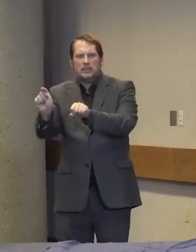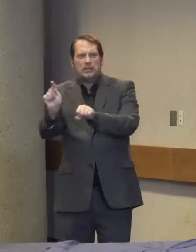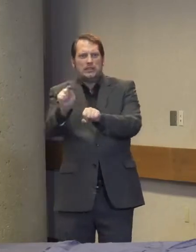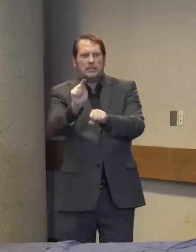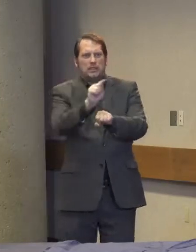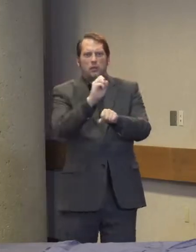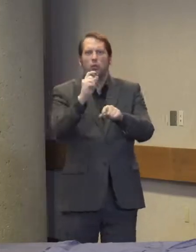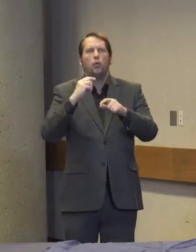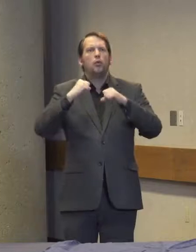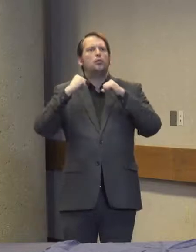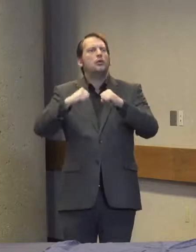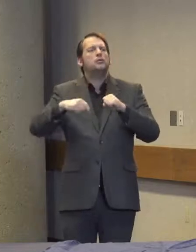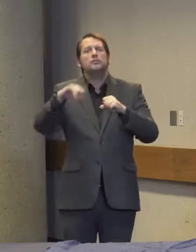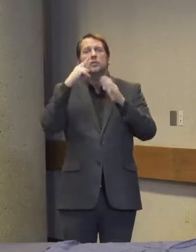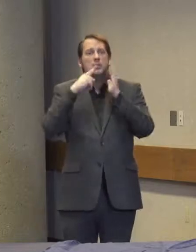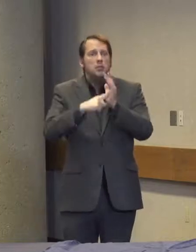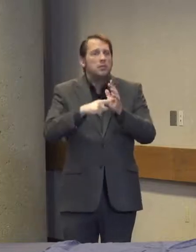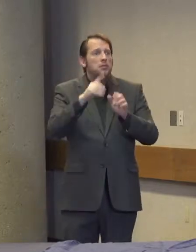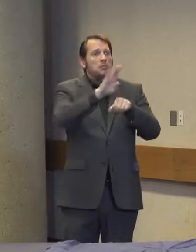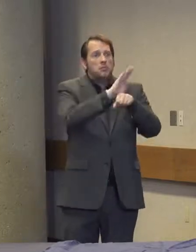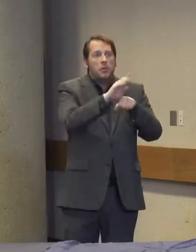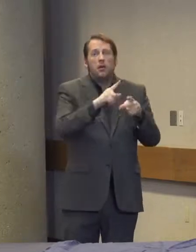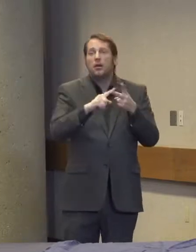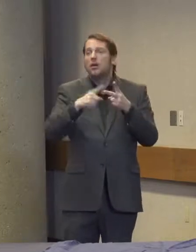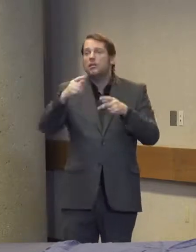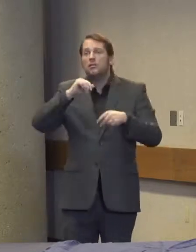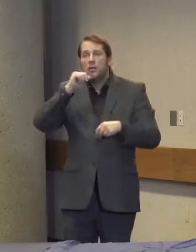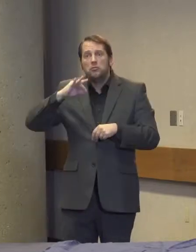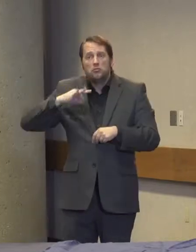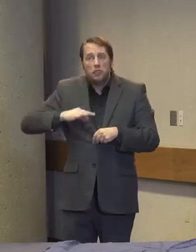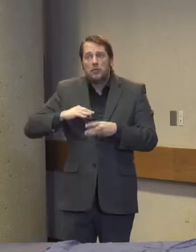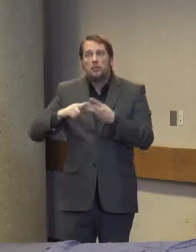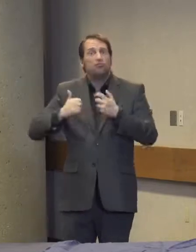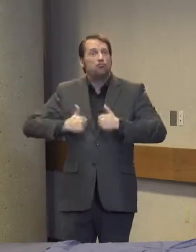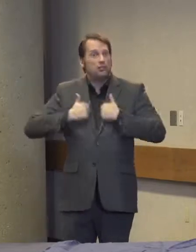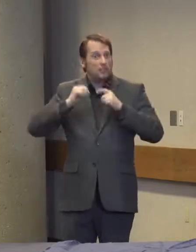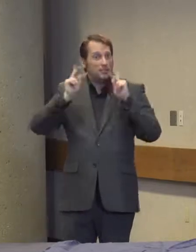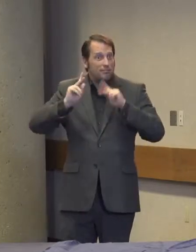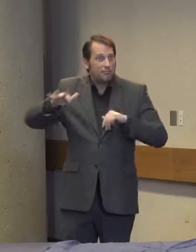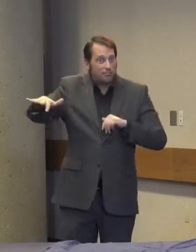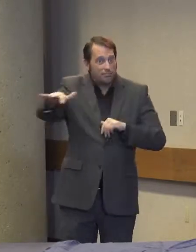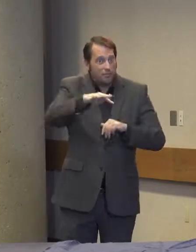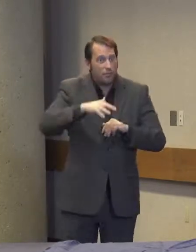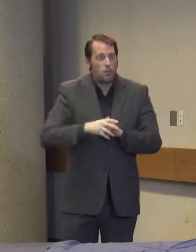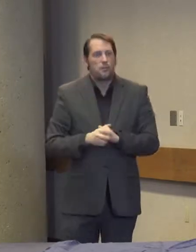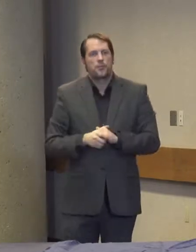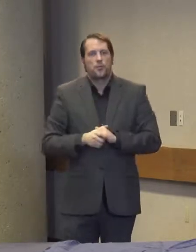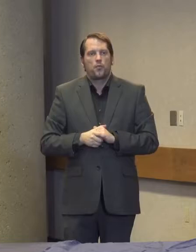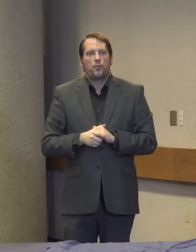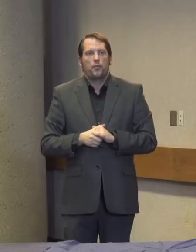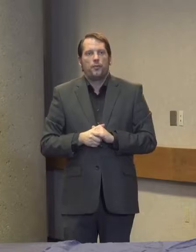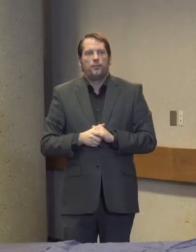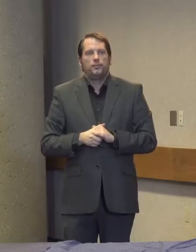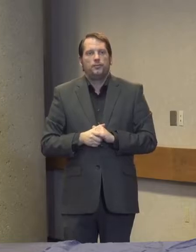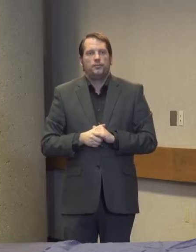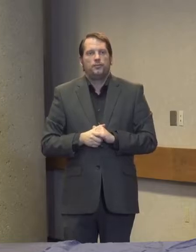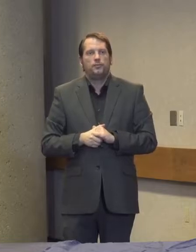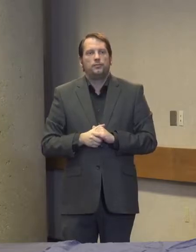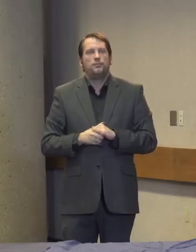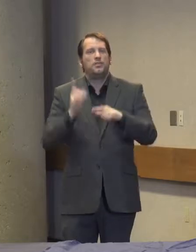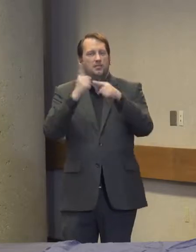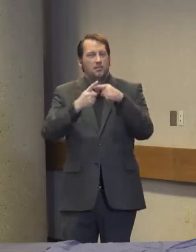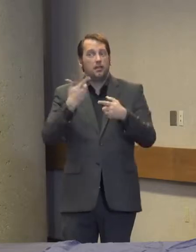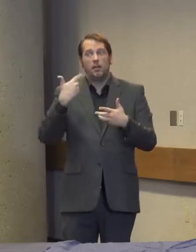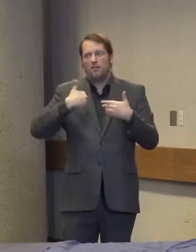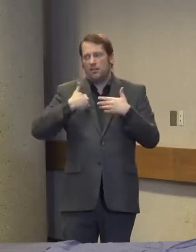and our residents. In addition, we've also received a lot of volunteerism opportunities that have